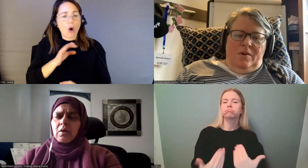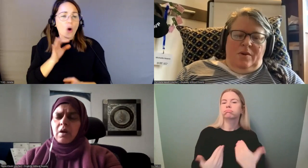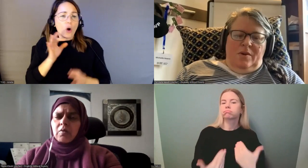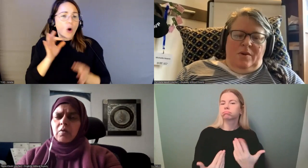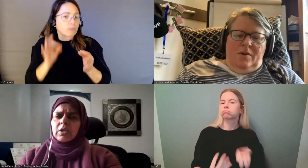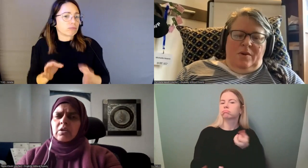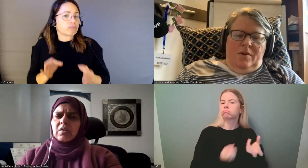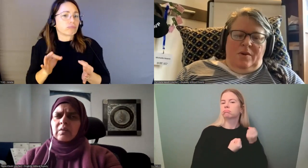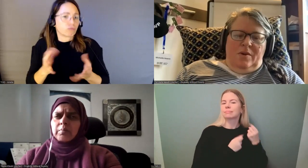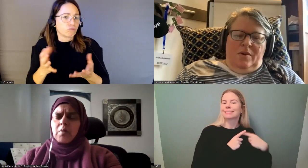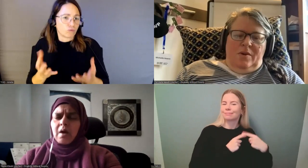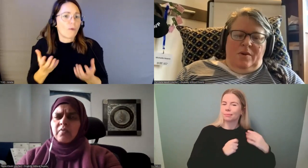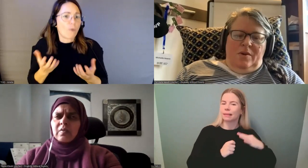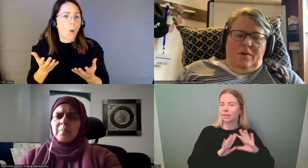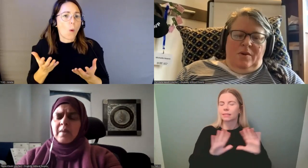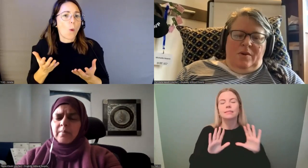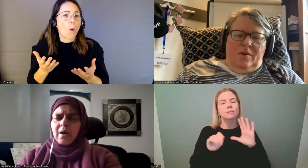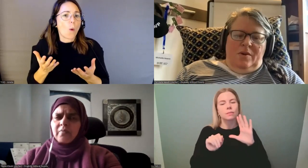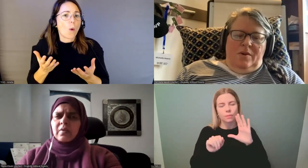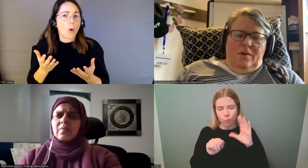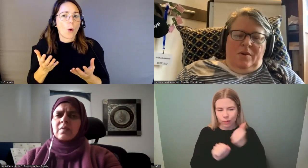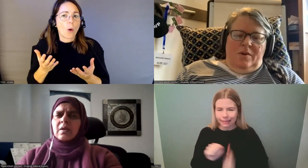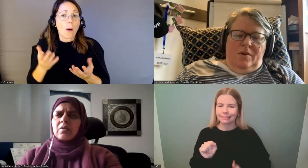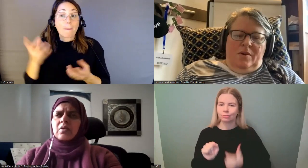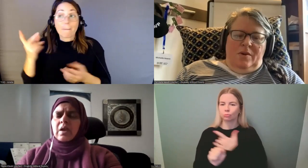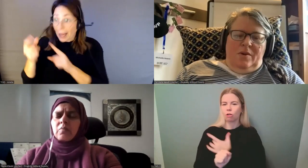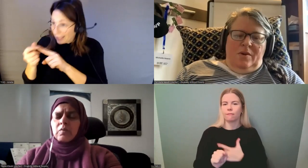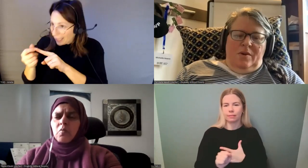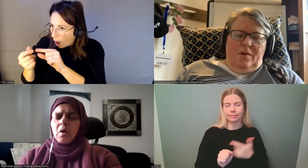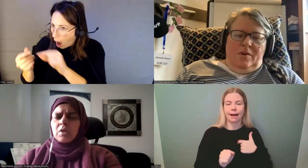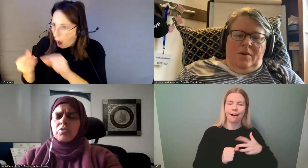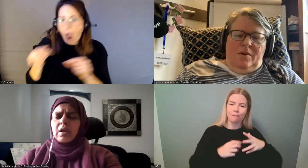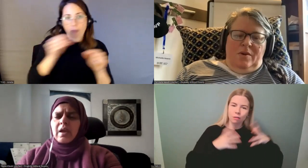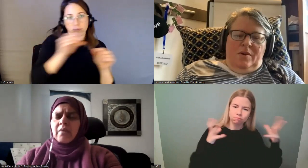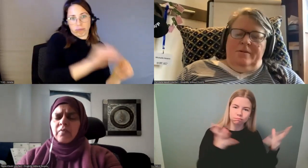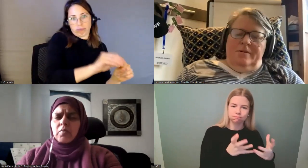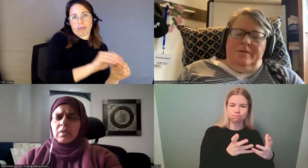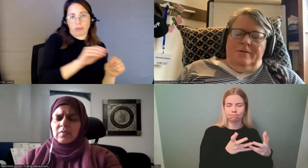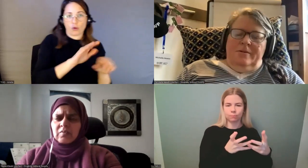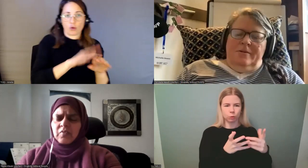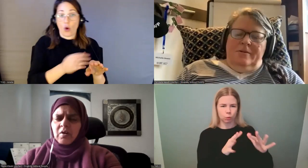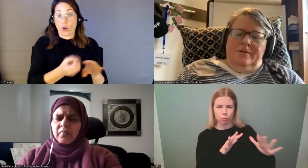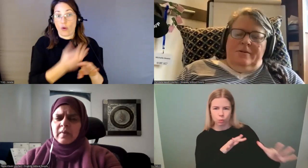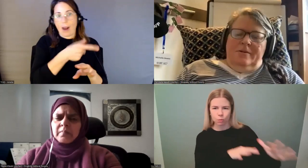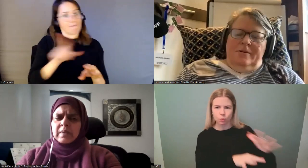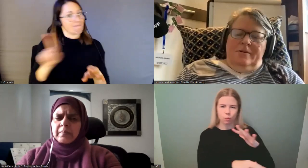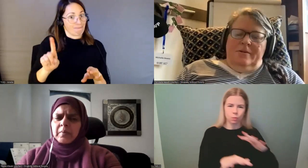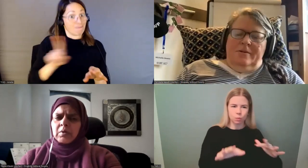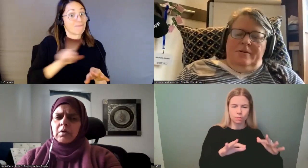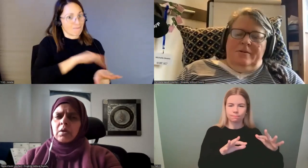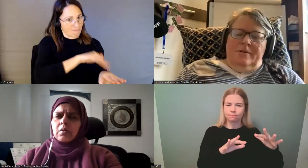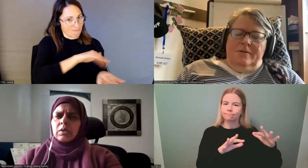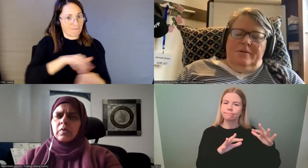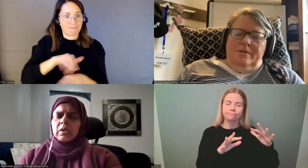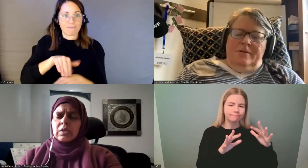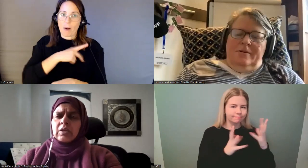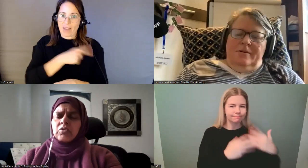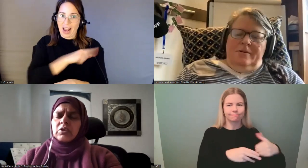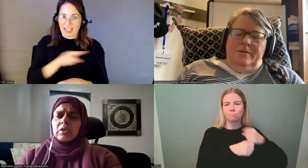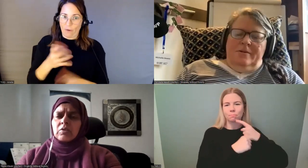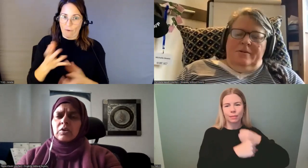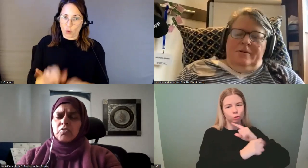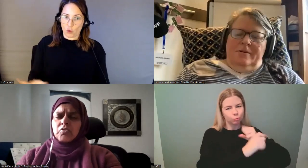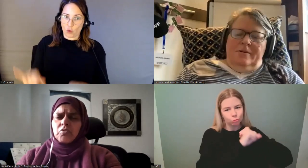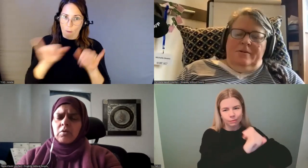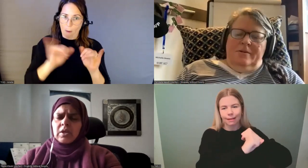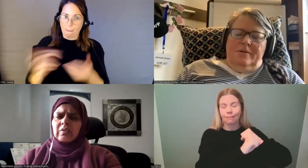why we are organizing province by province, and we want everyone's involvement. People, we need